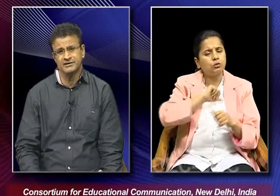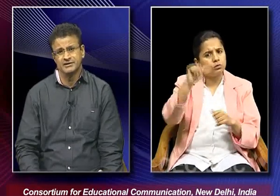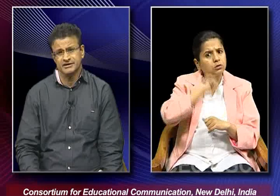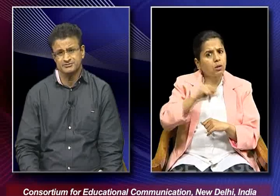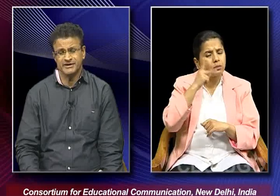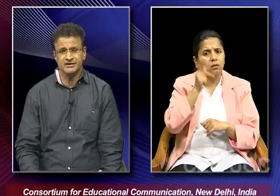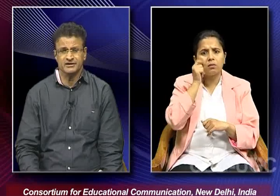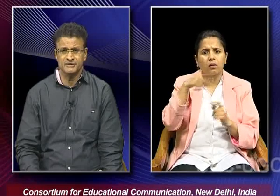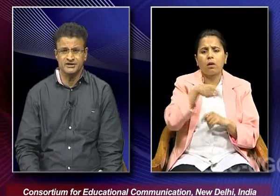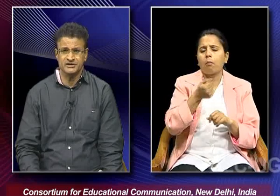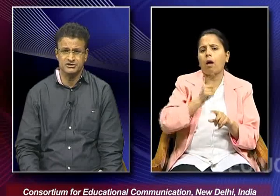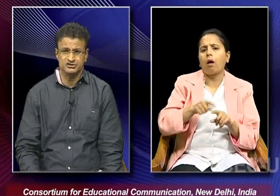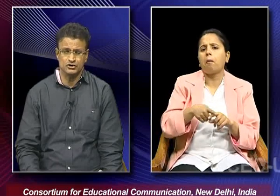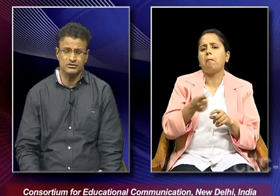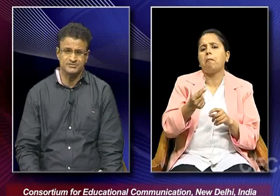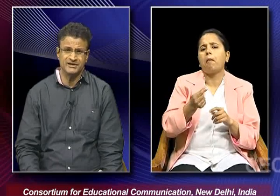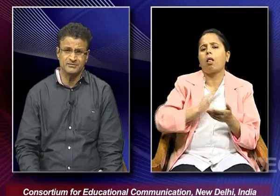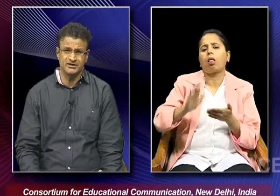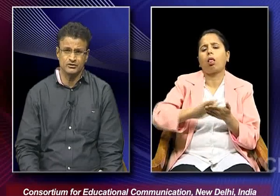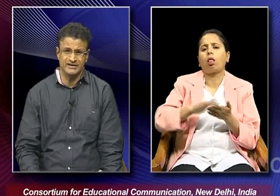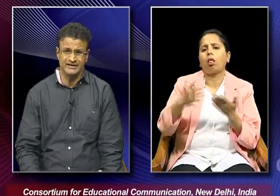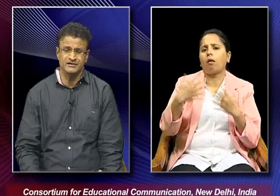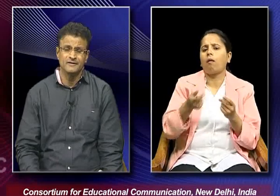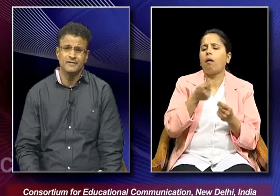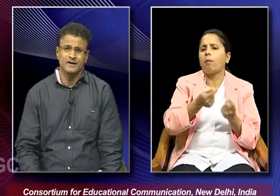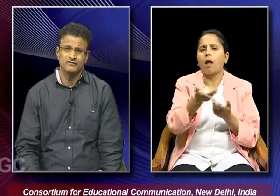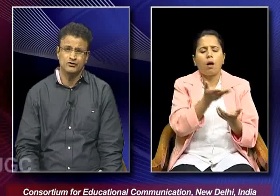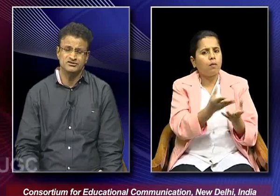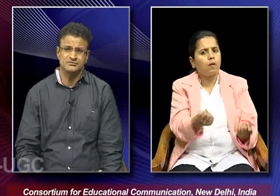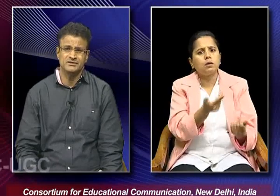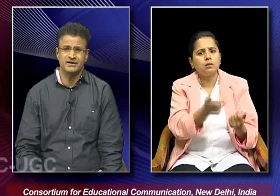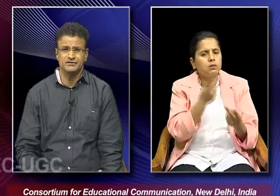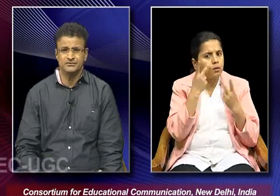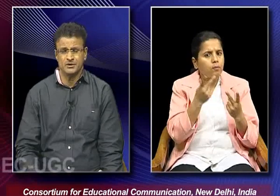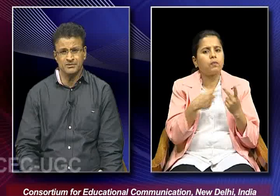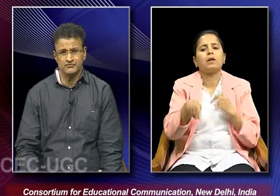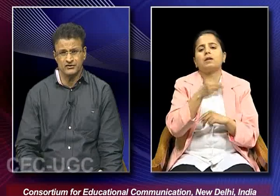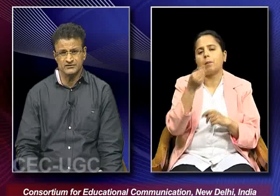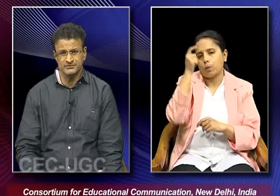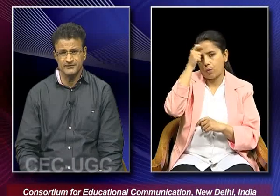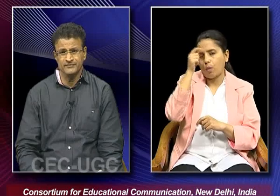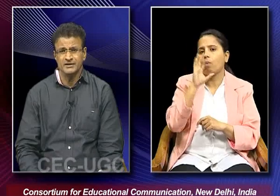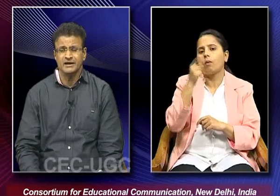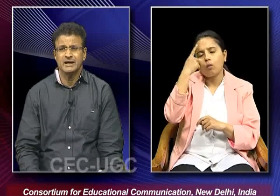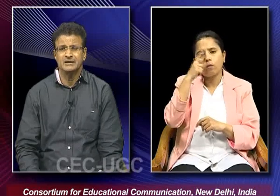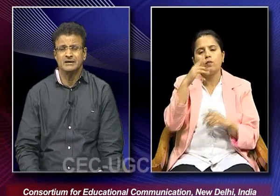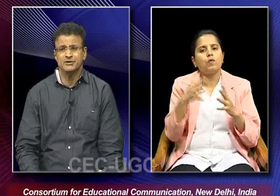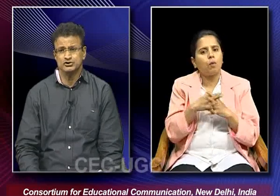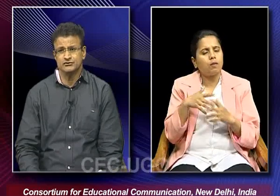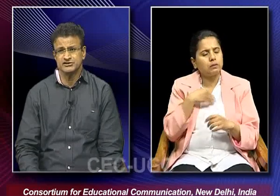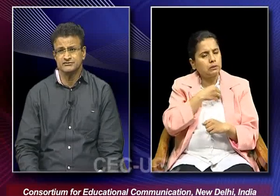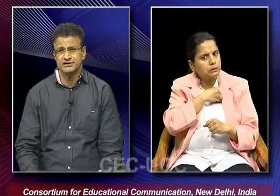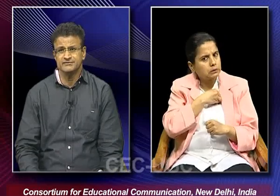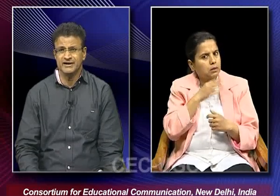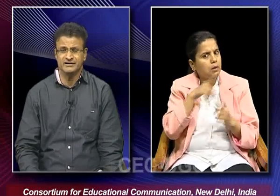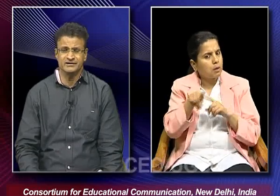and spending money on that was some kind of a problem for the women, and because of